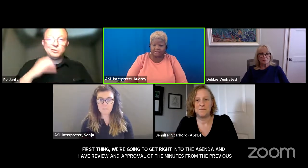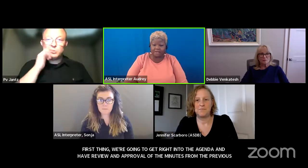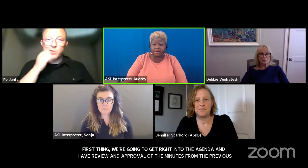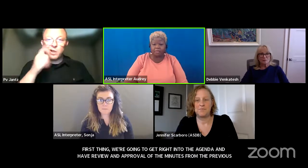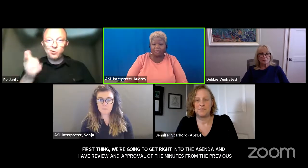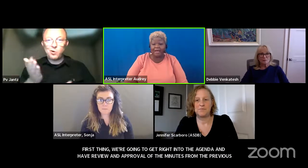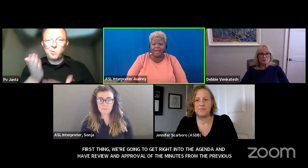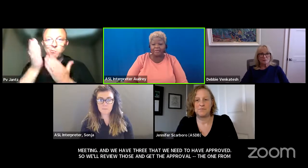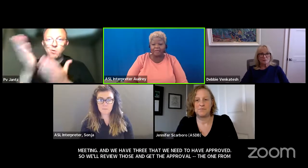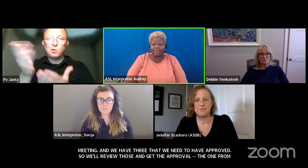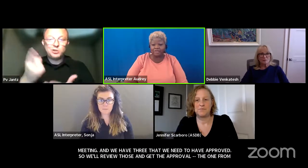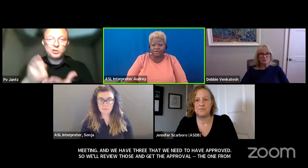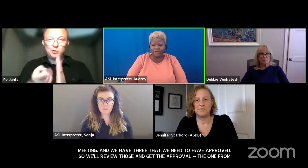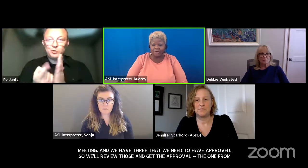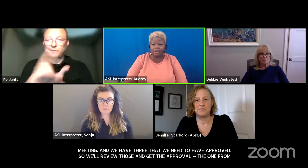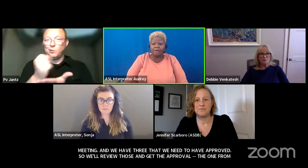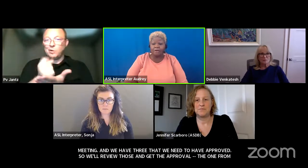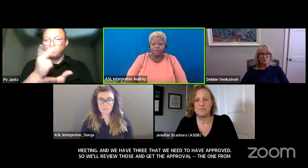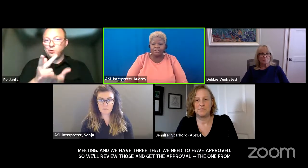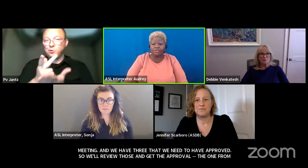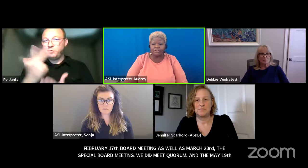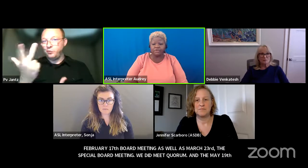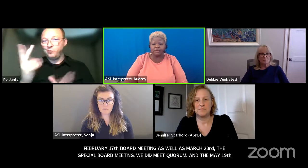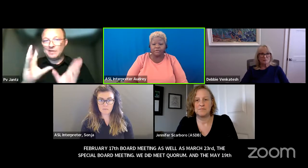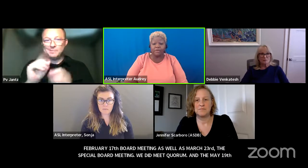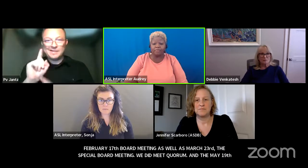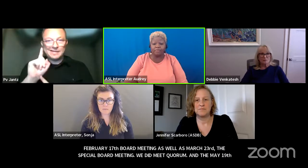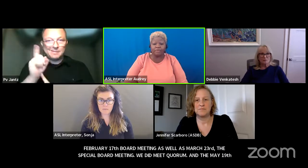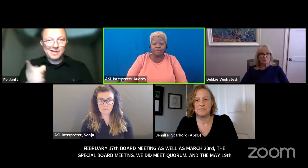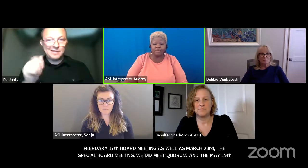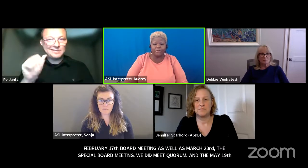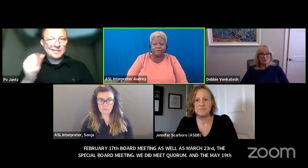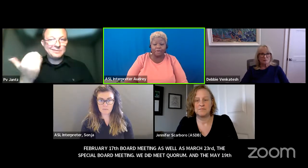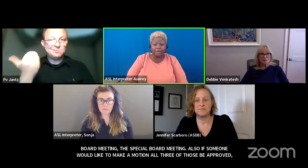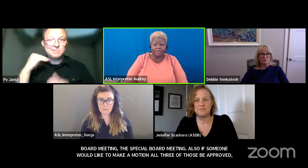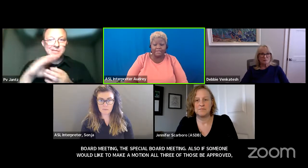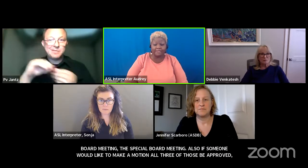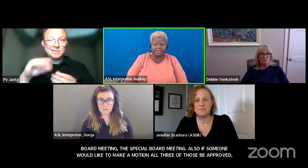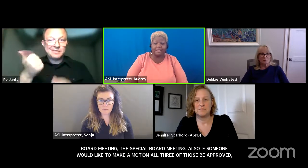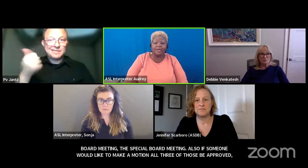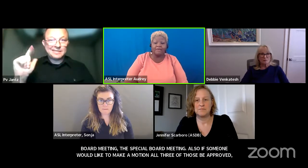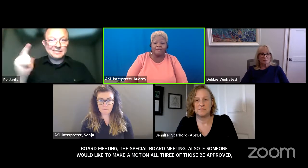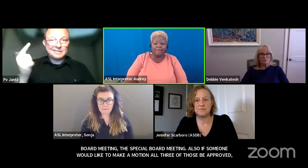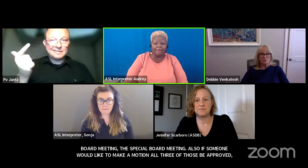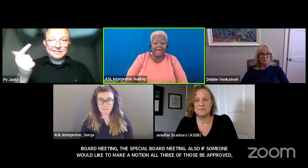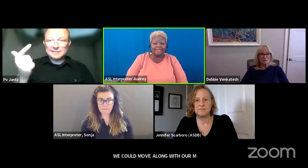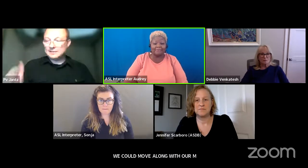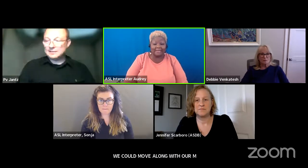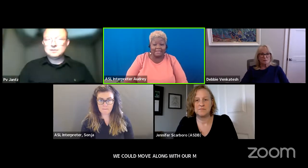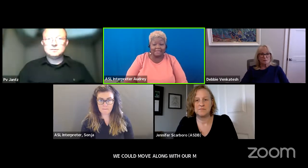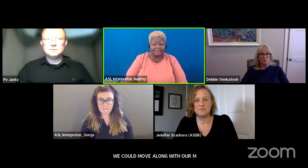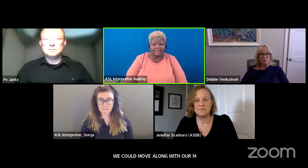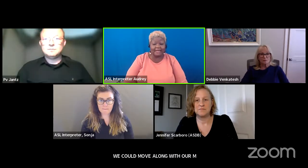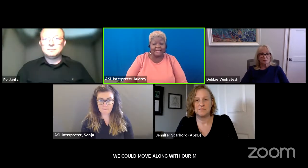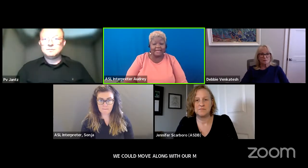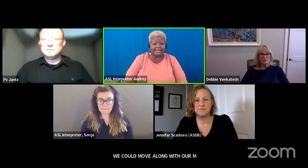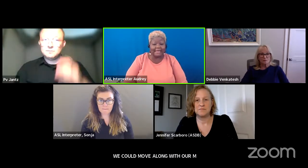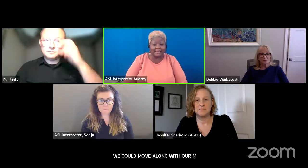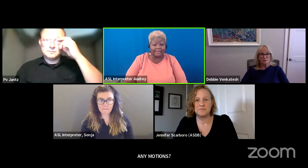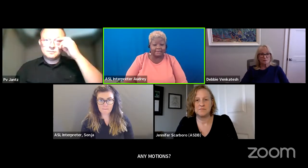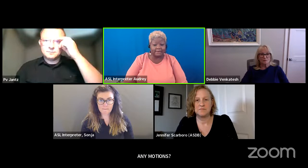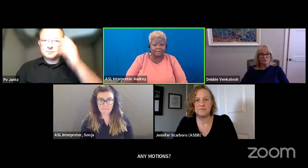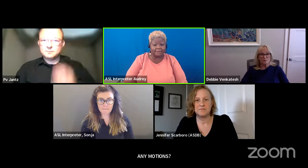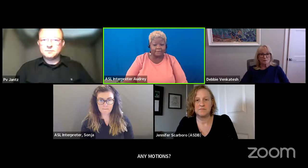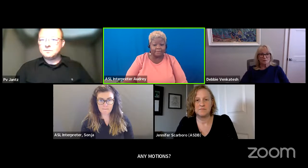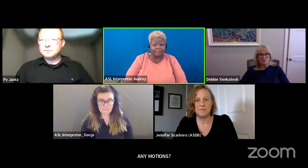This is Scarborough. We have a commissioner motion to review and approve the 3 board meetings from the past meetings. Can I get a